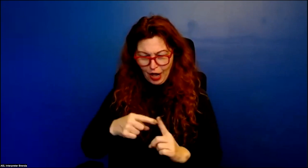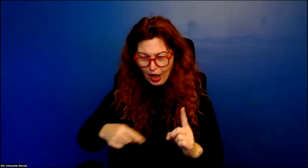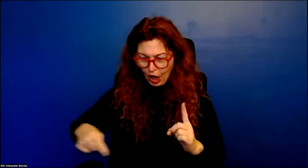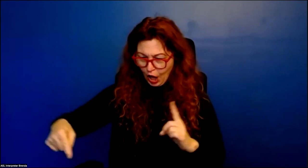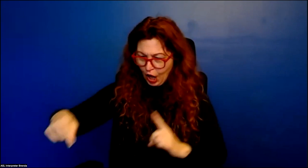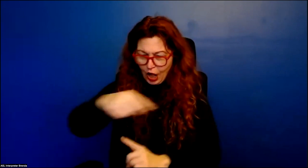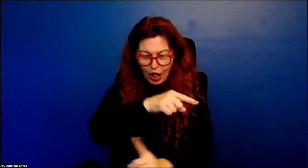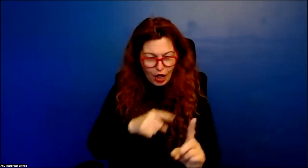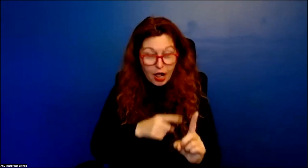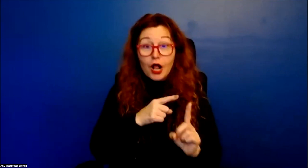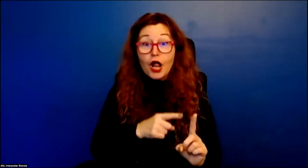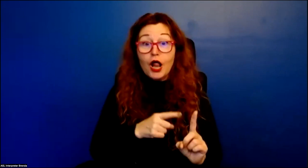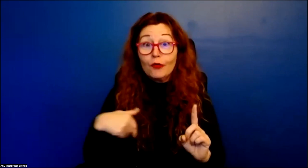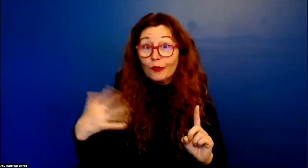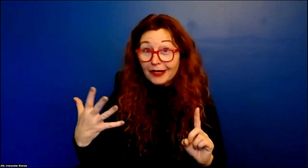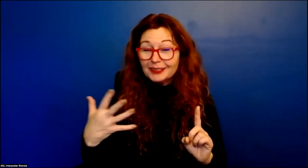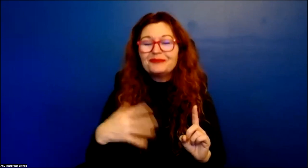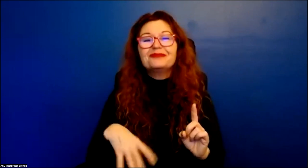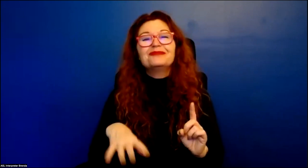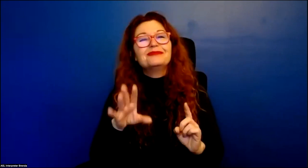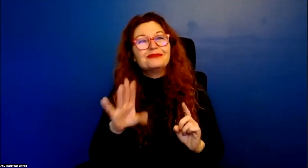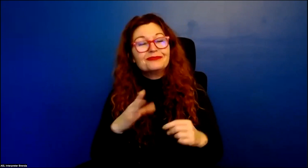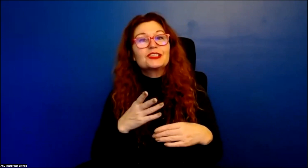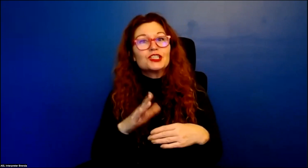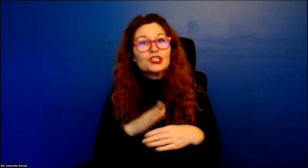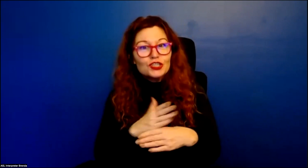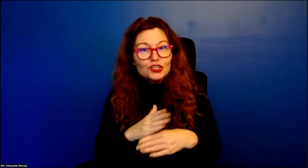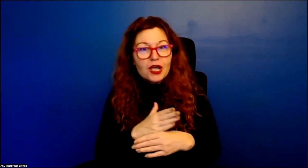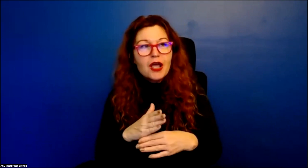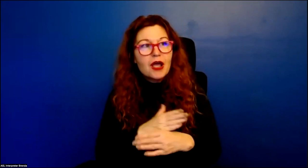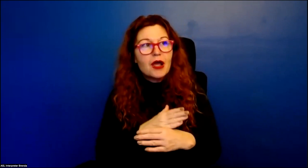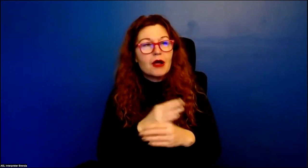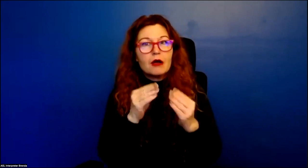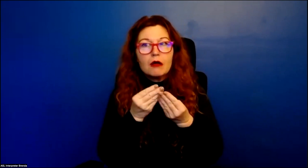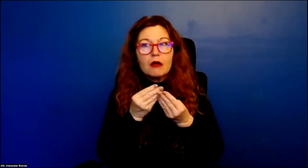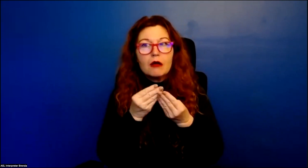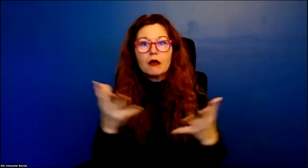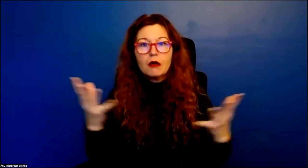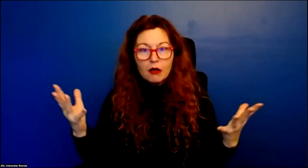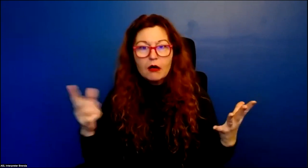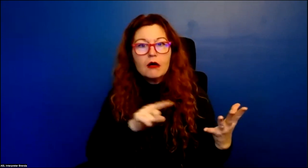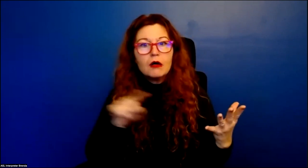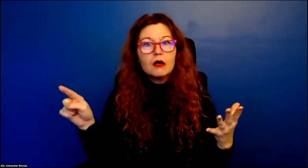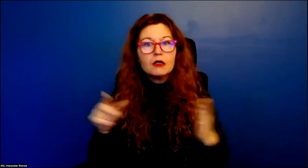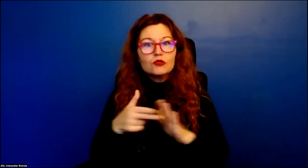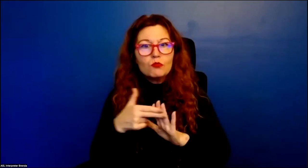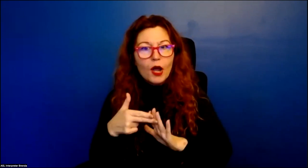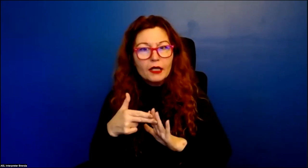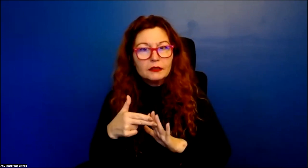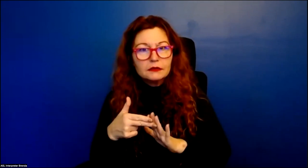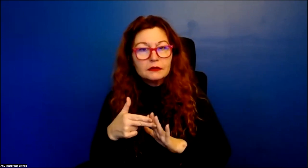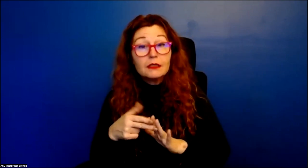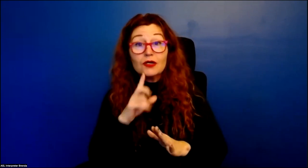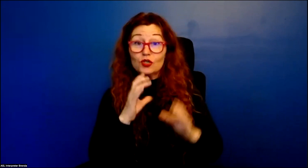that sharing that to brands, the most vulnerable customer you have is your most